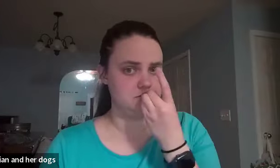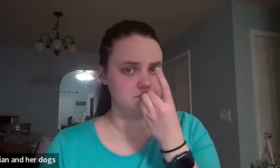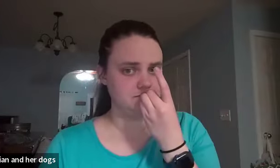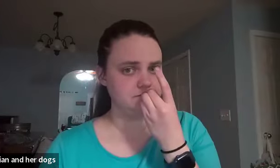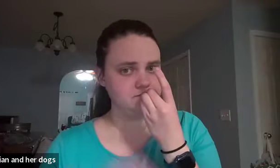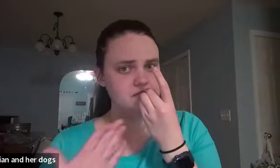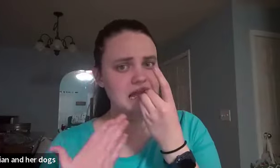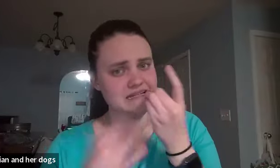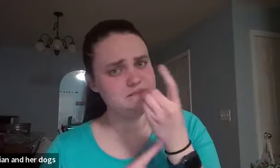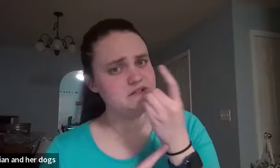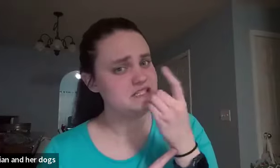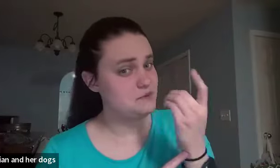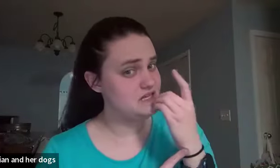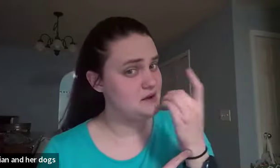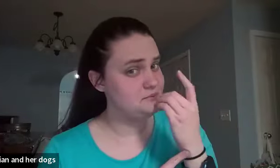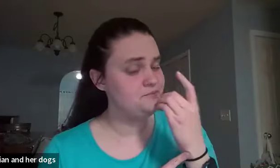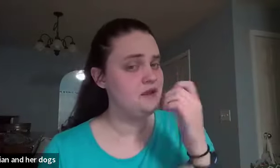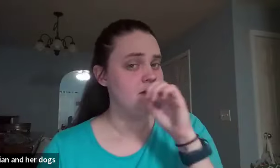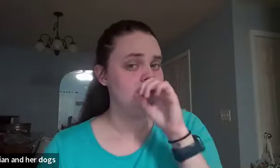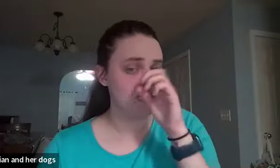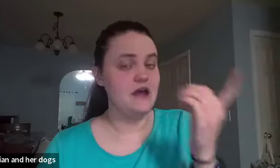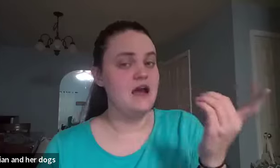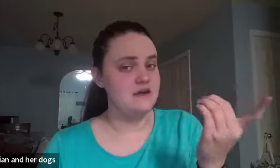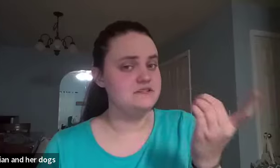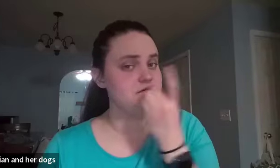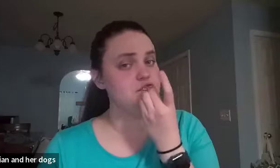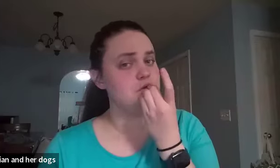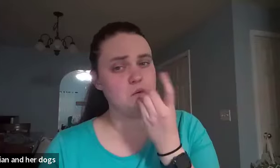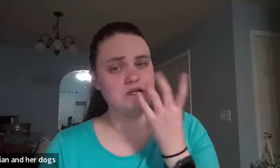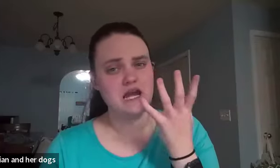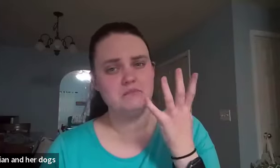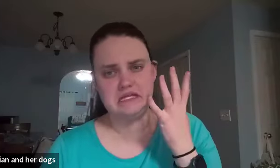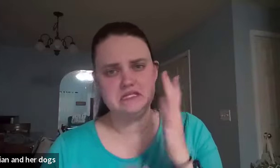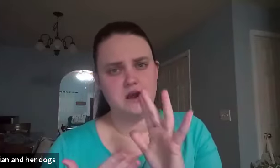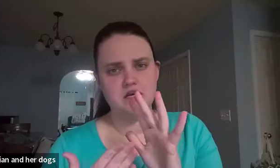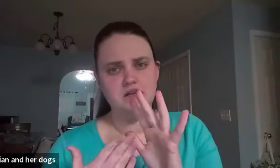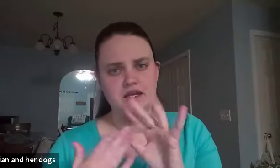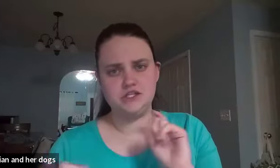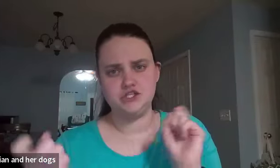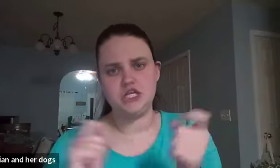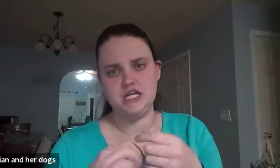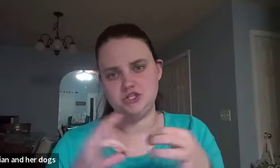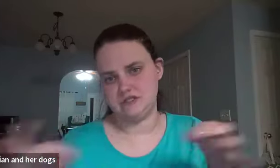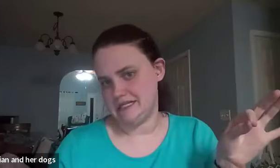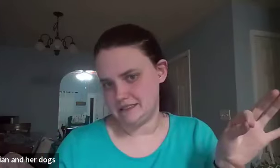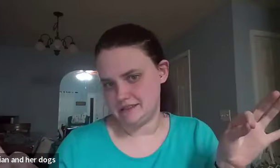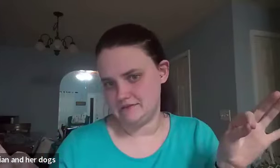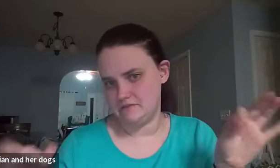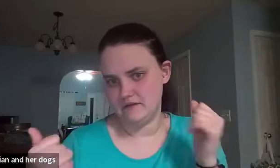dinner, I typically double tap, but I have seen if you do like 1 tap, it's not gonna like change your sentence, if